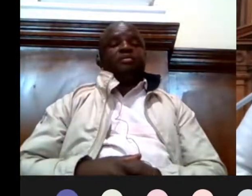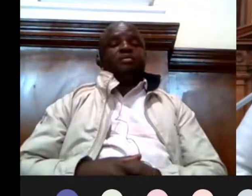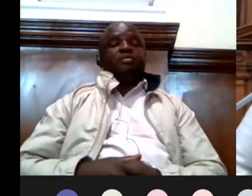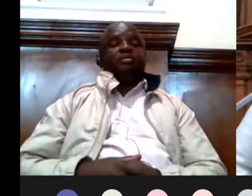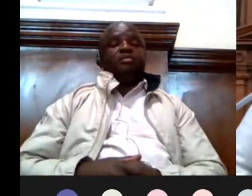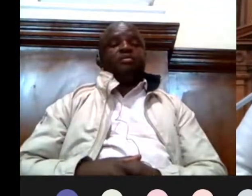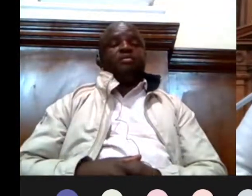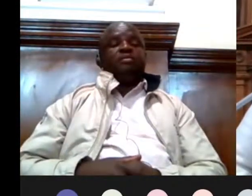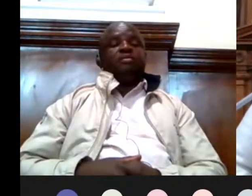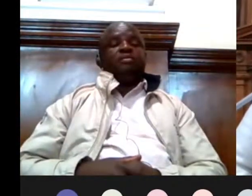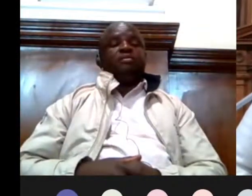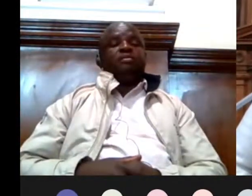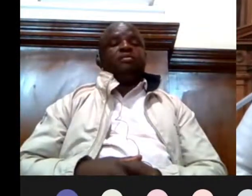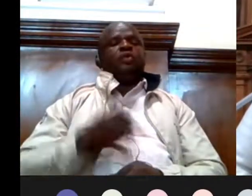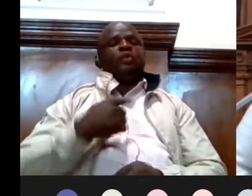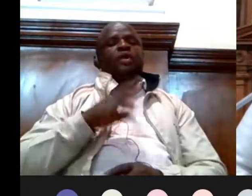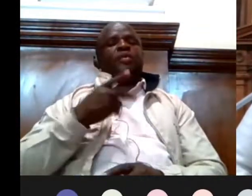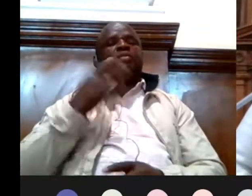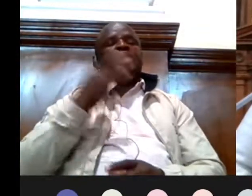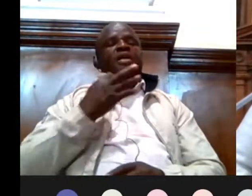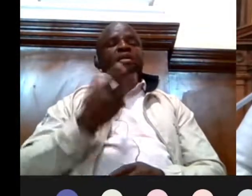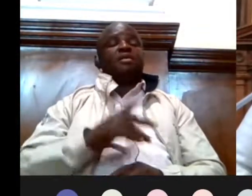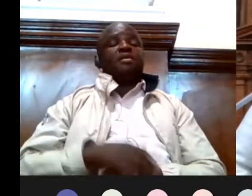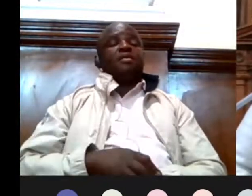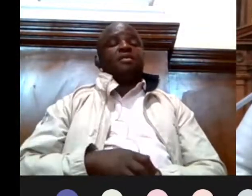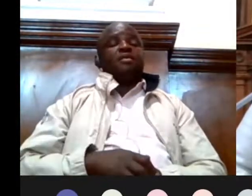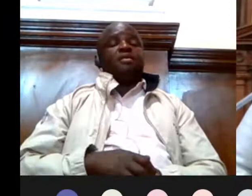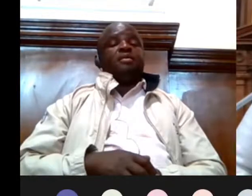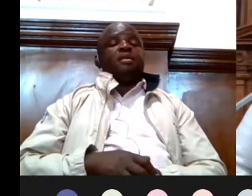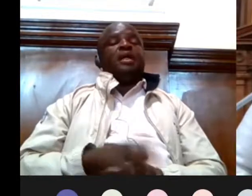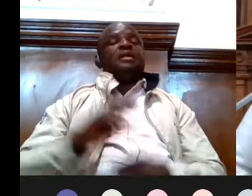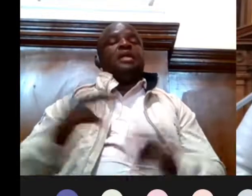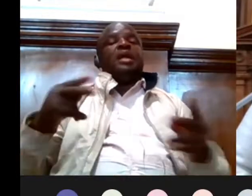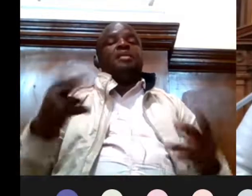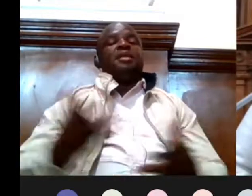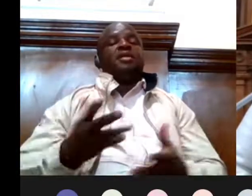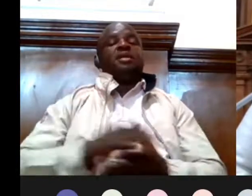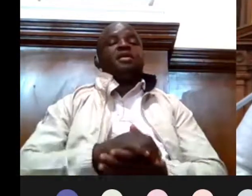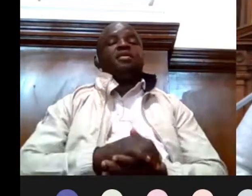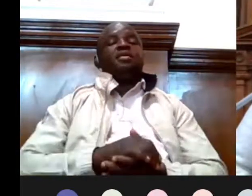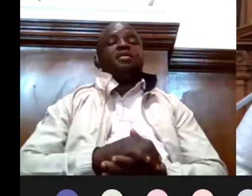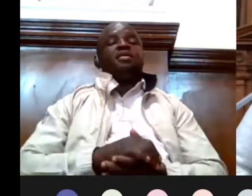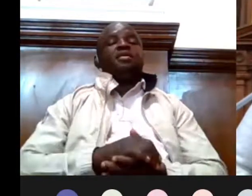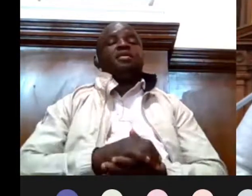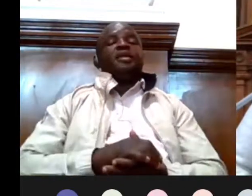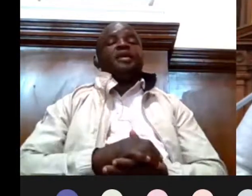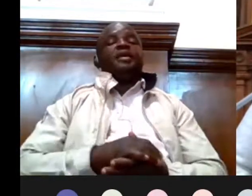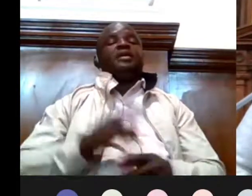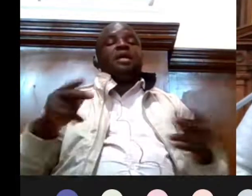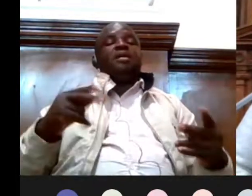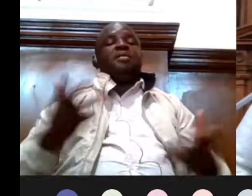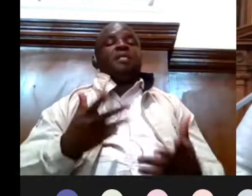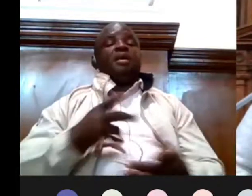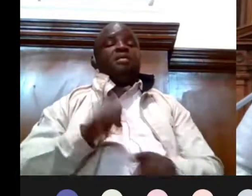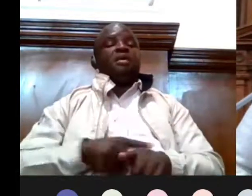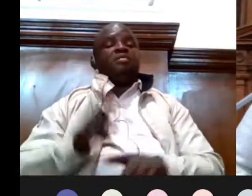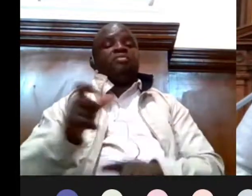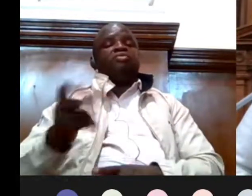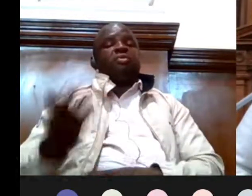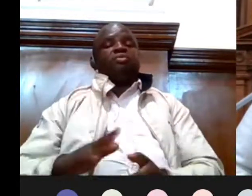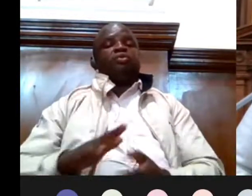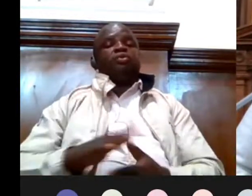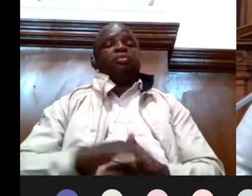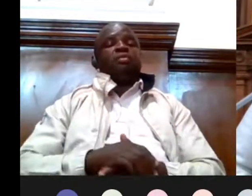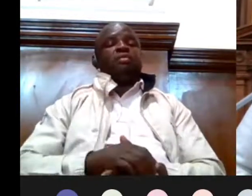What are we saying as women? Where were the neighbors? Bahaisane ba ne ba le kae? Honorable Speaker,